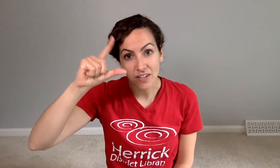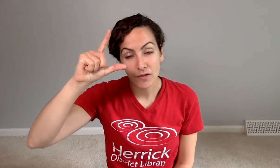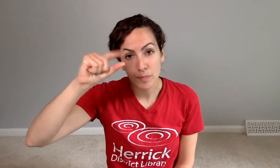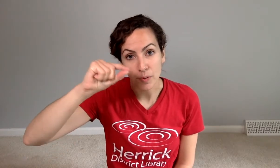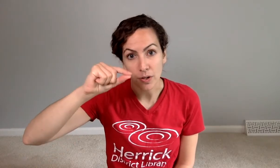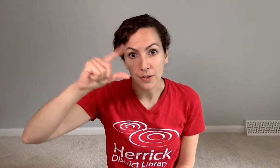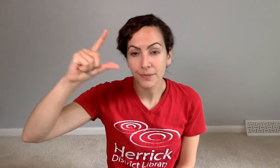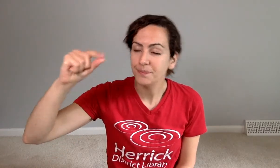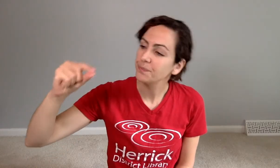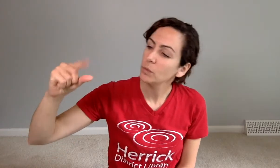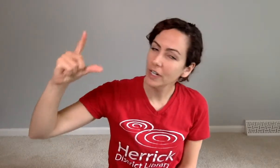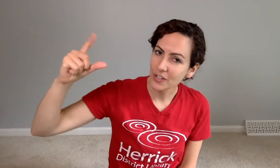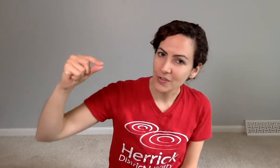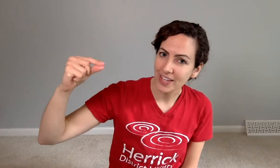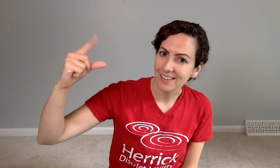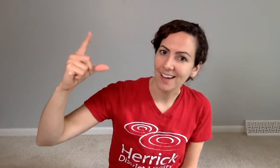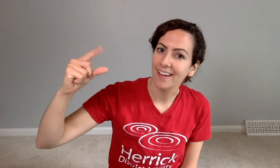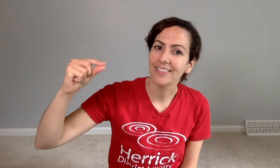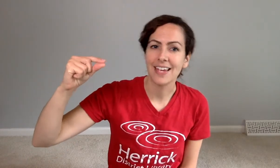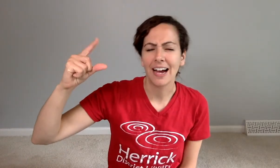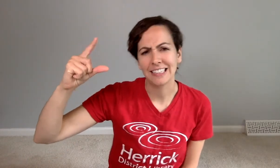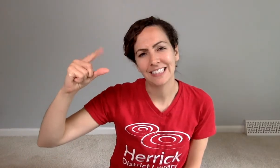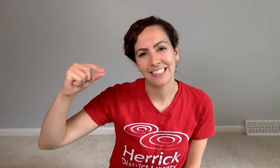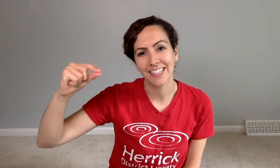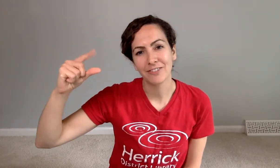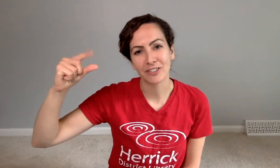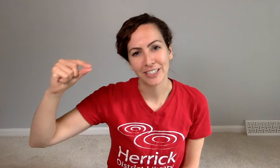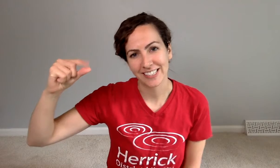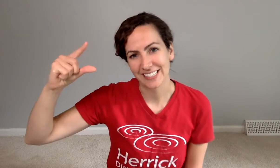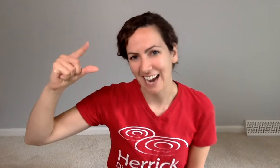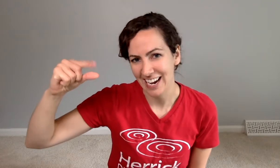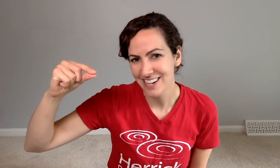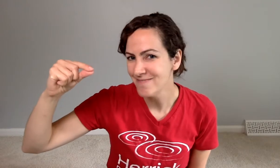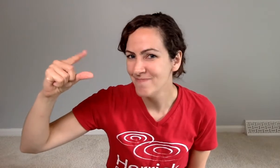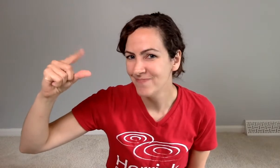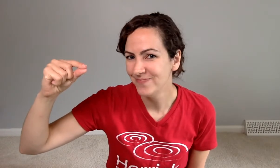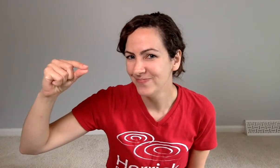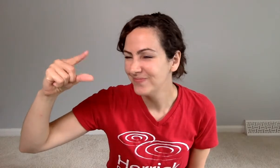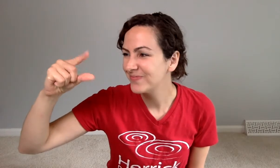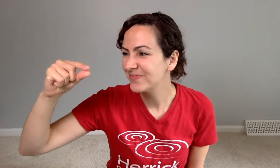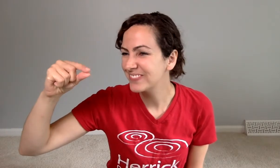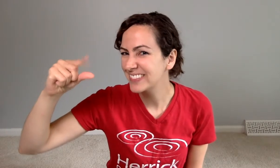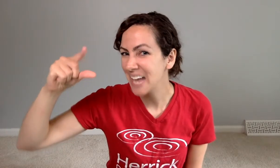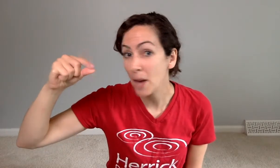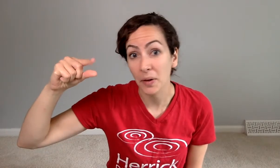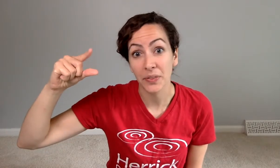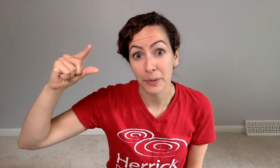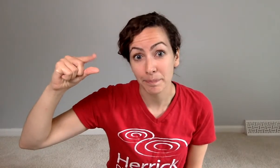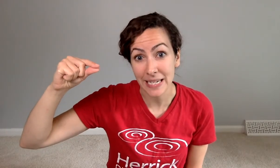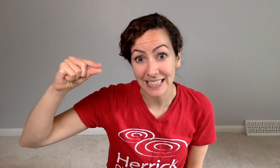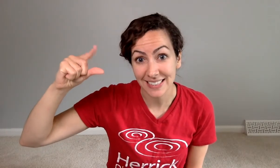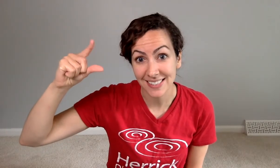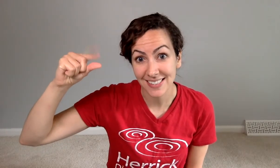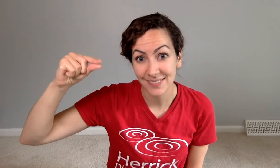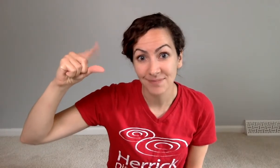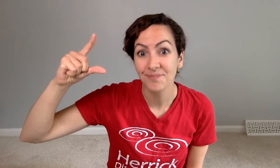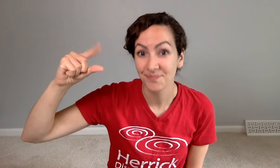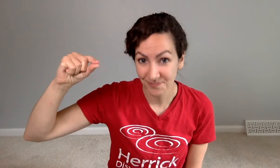for bird. Where do you think they got the idea for this sign? How about their beaks?